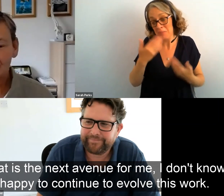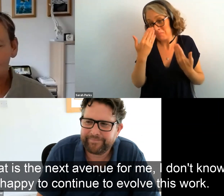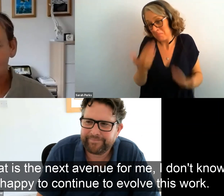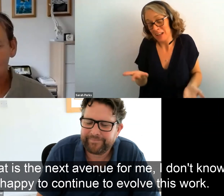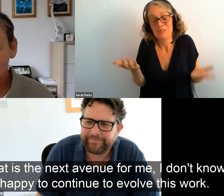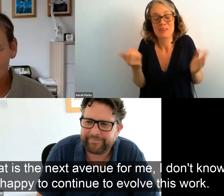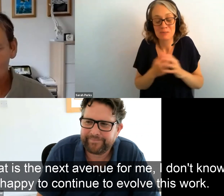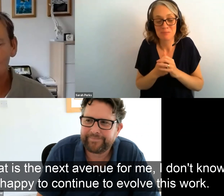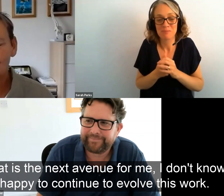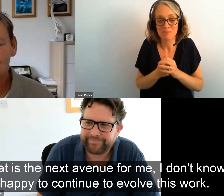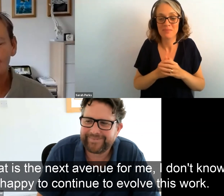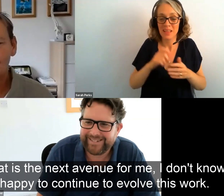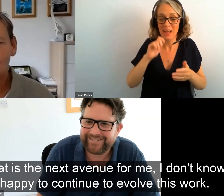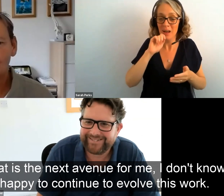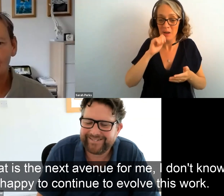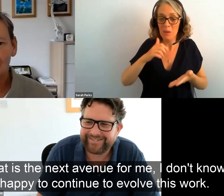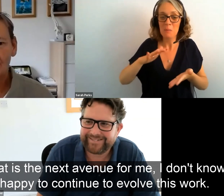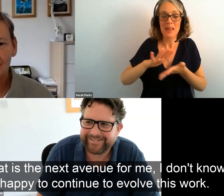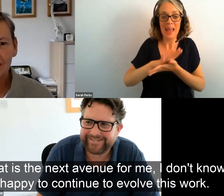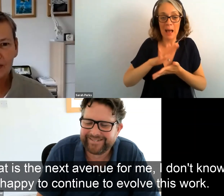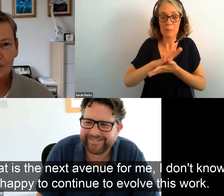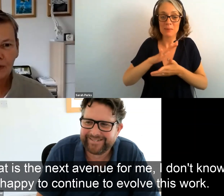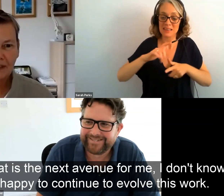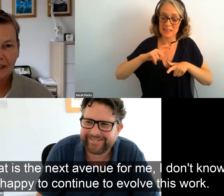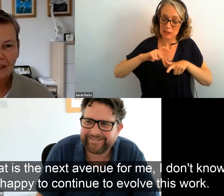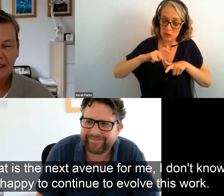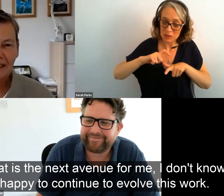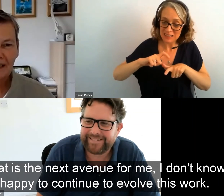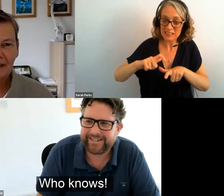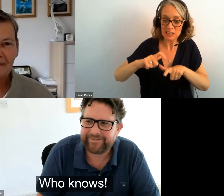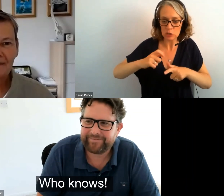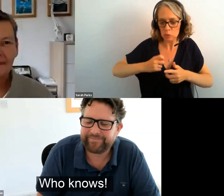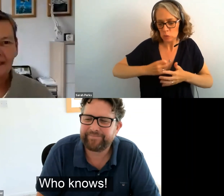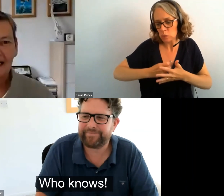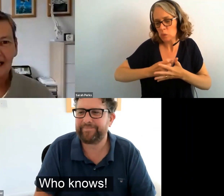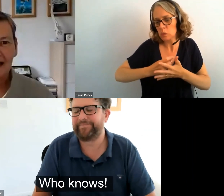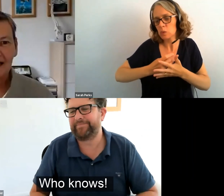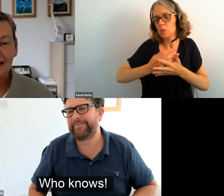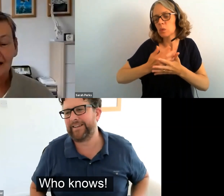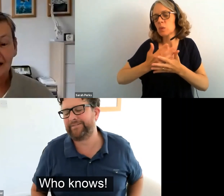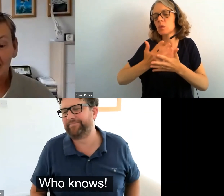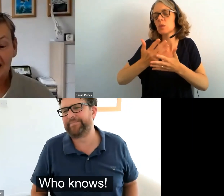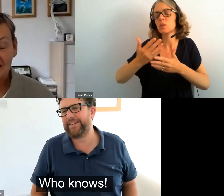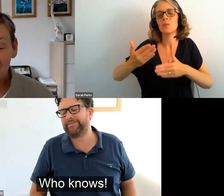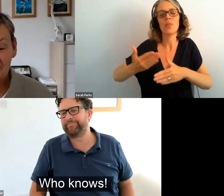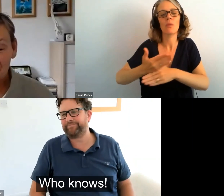happy to continue to involve this work. Who